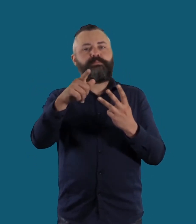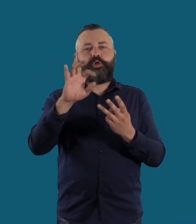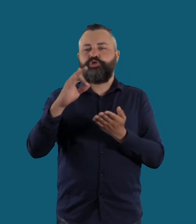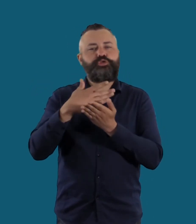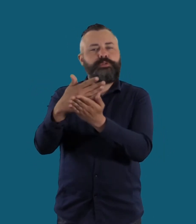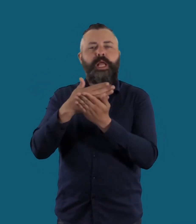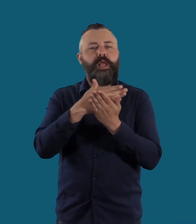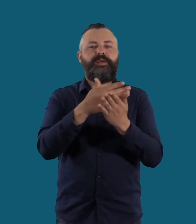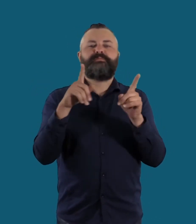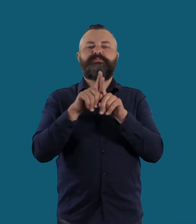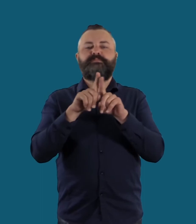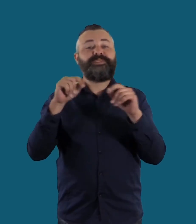Do not share things such as towels,